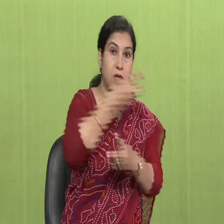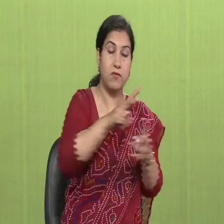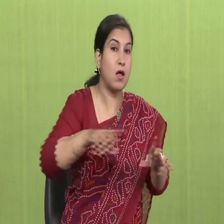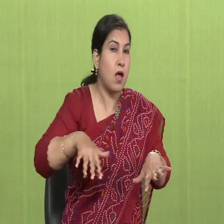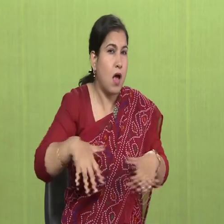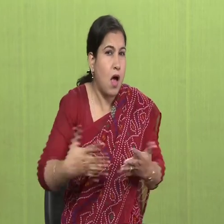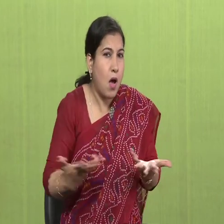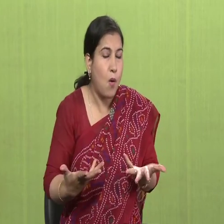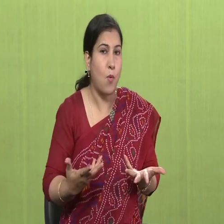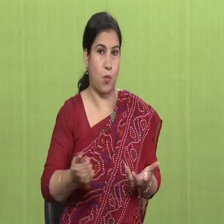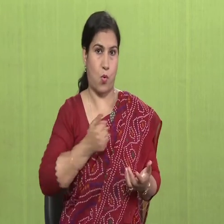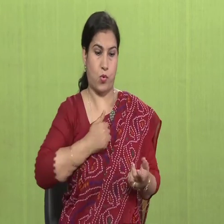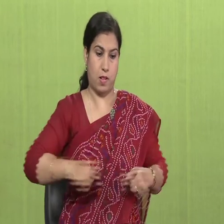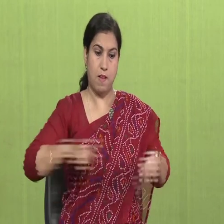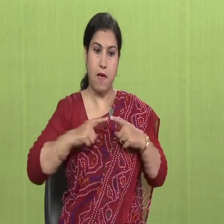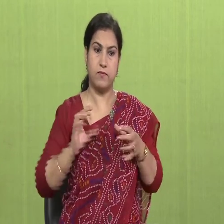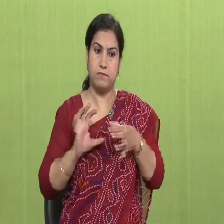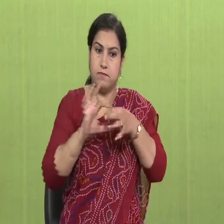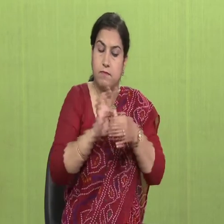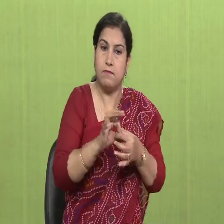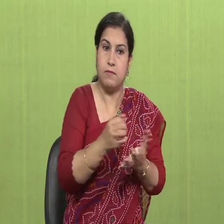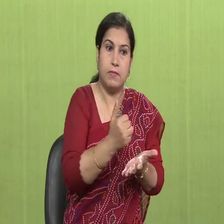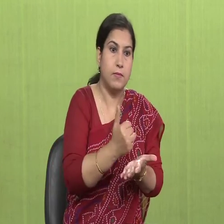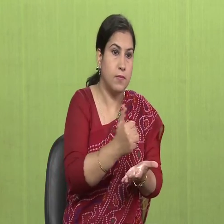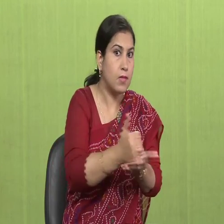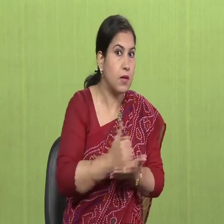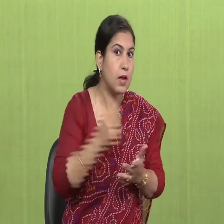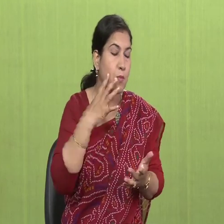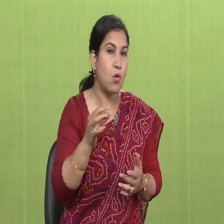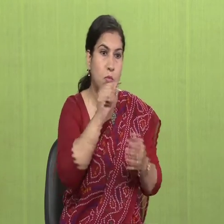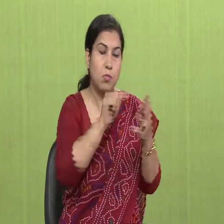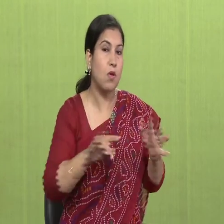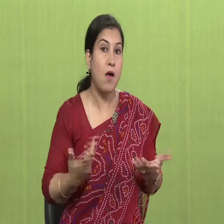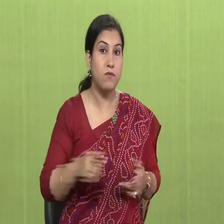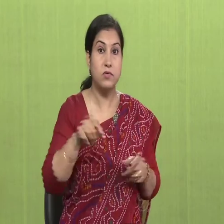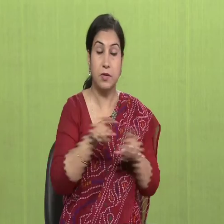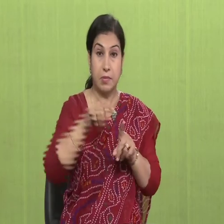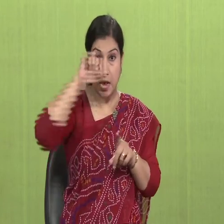and distribution in India and need for their conservation.